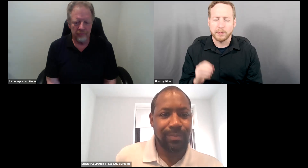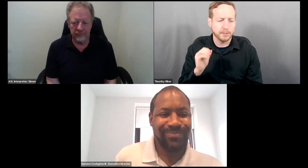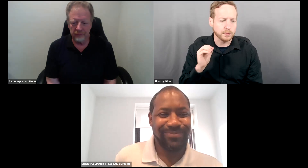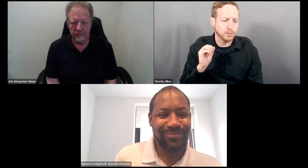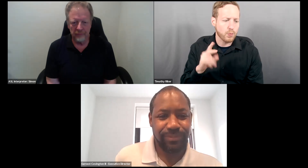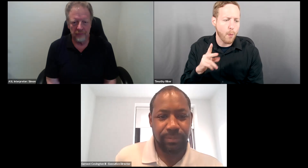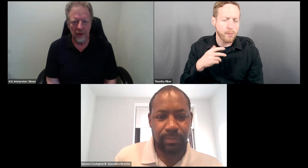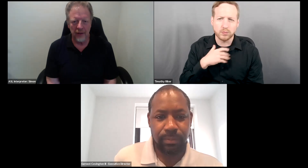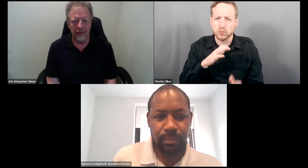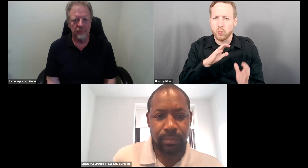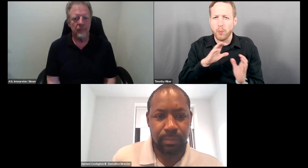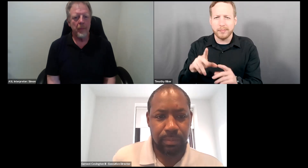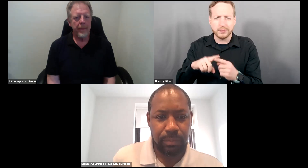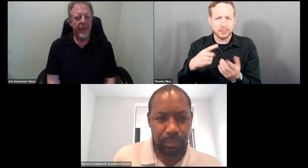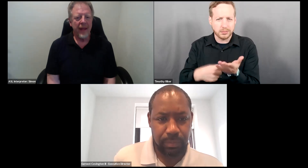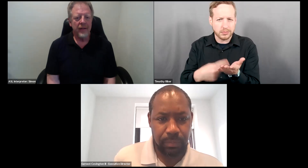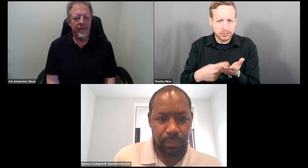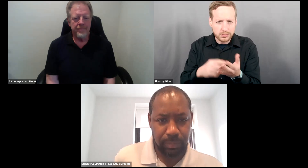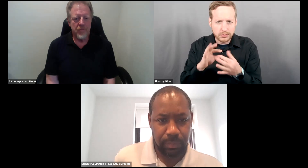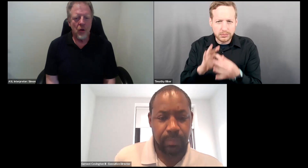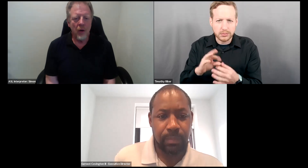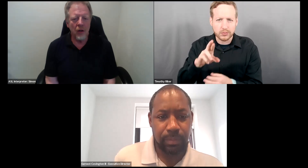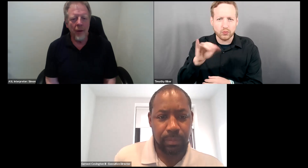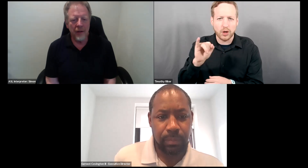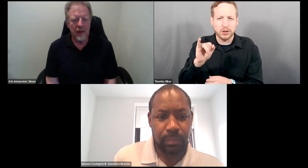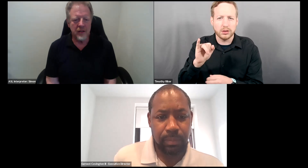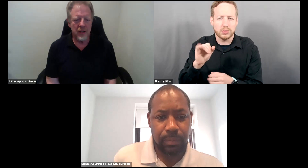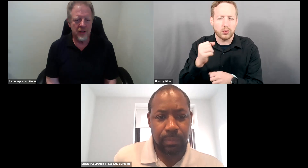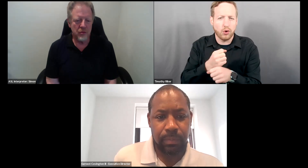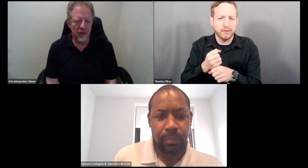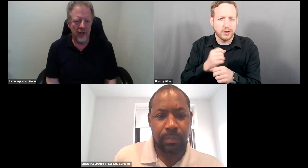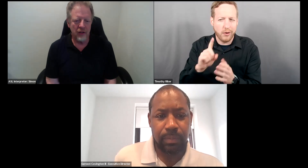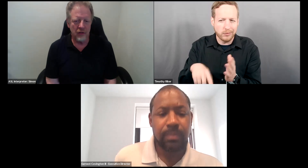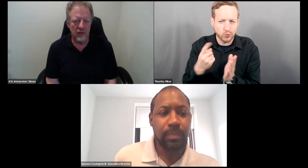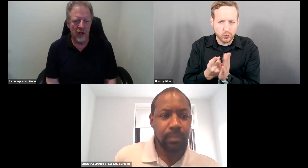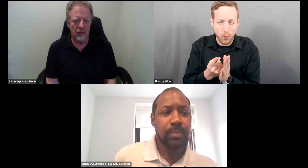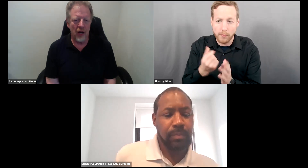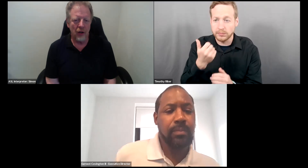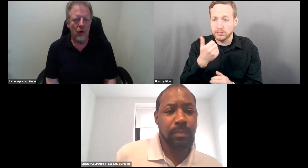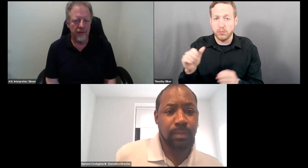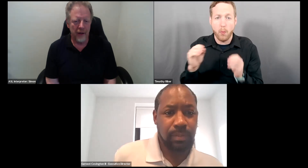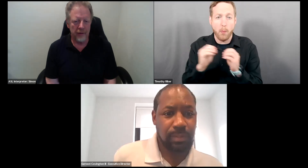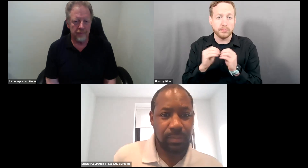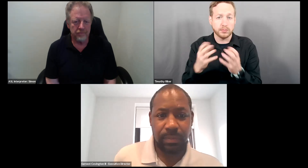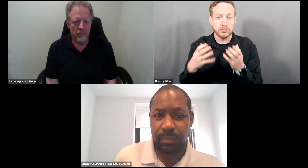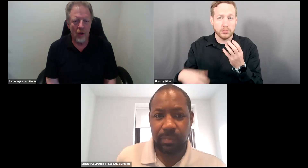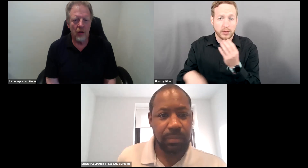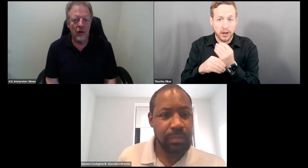recording. Okay. So I wanted to go back to the discussion that was related to the Rhode Island Coffee